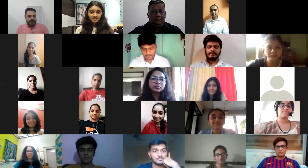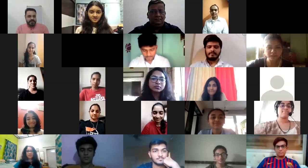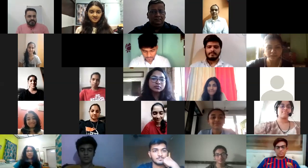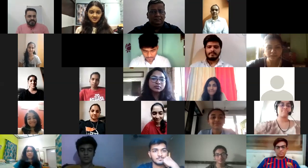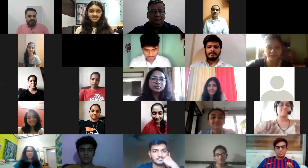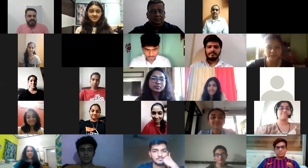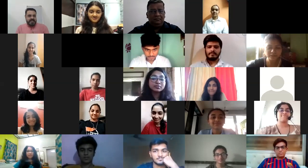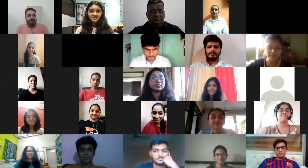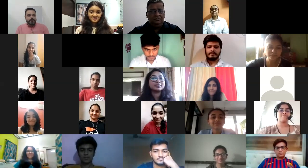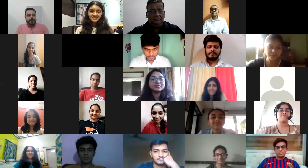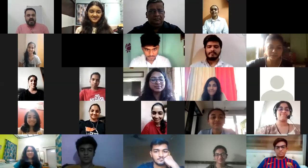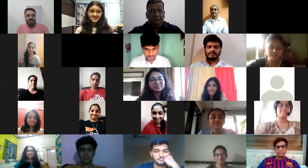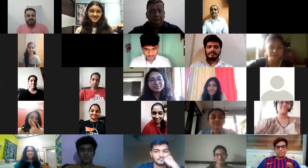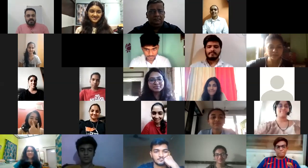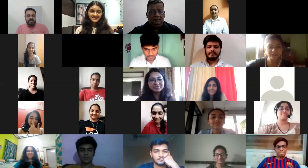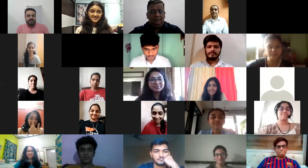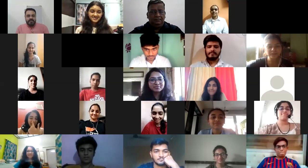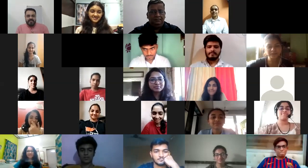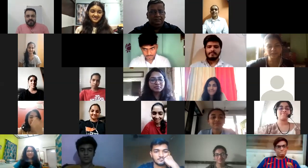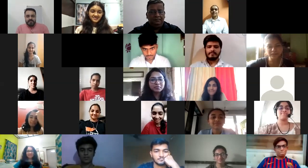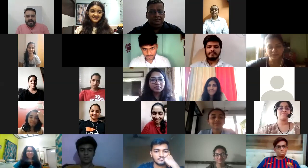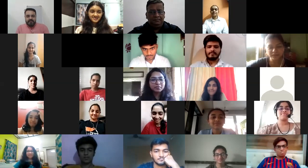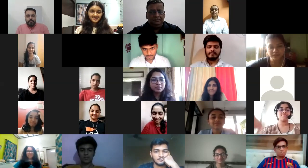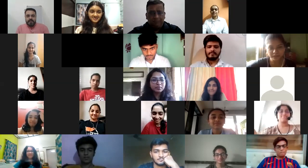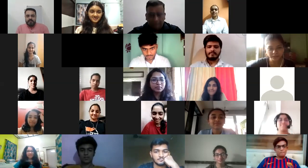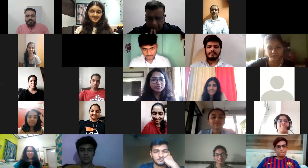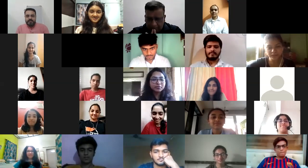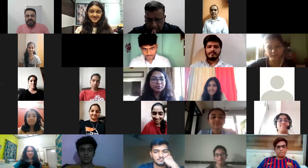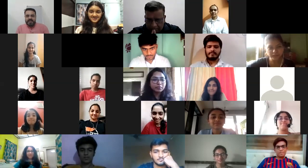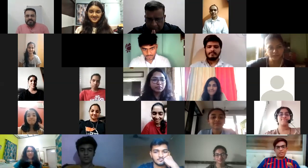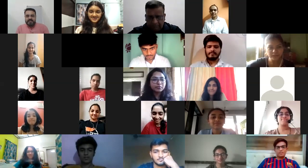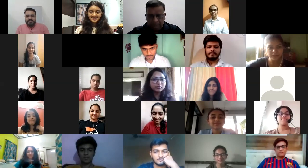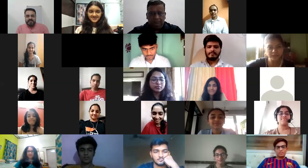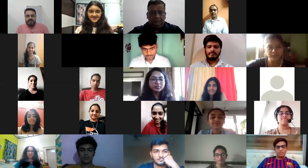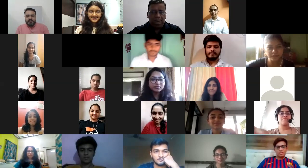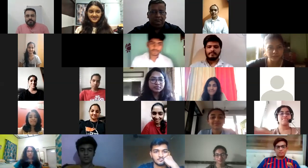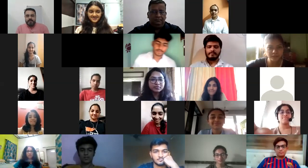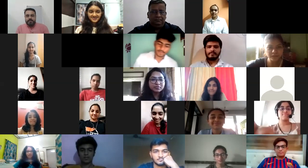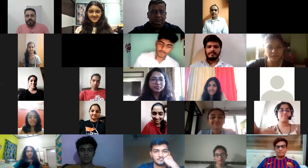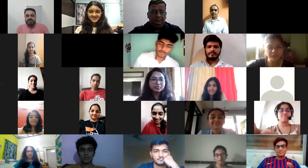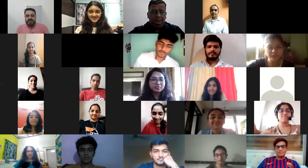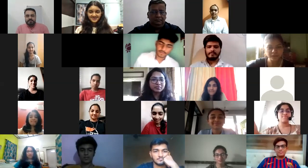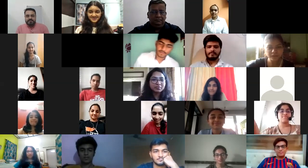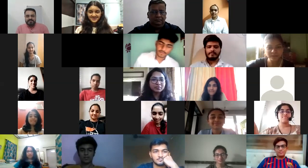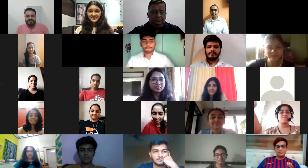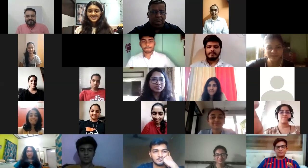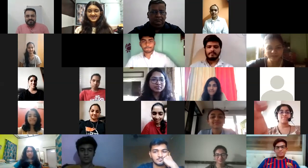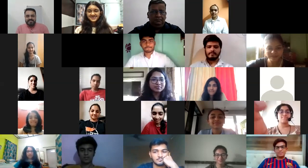names. I'm going to ask, for example, I have Omkar with me, and I'll say, can you spell out Parul's name?